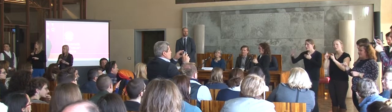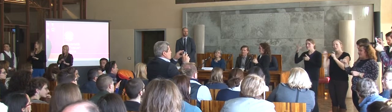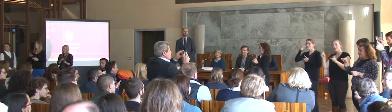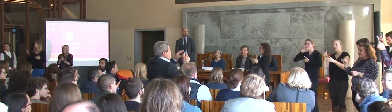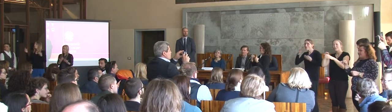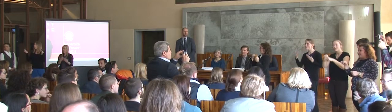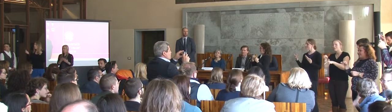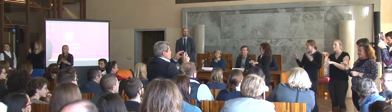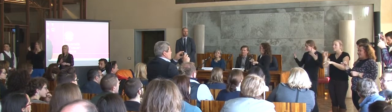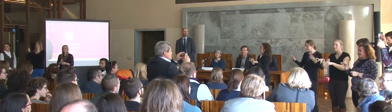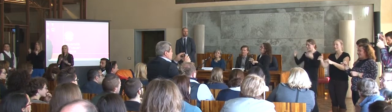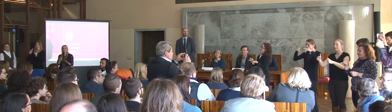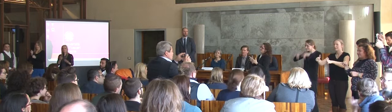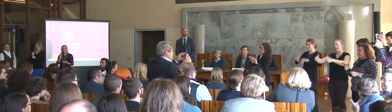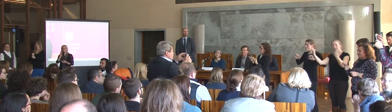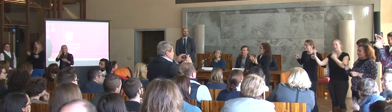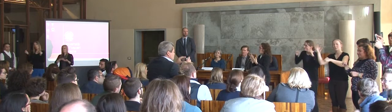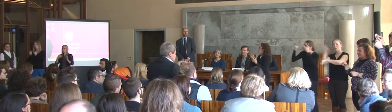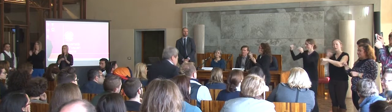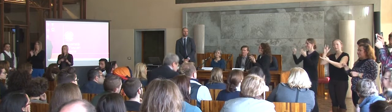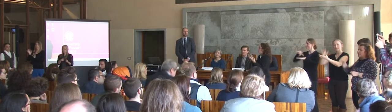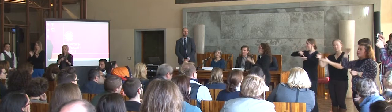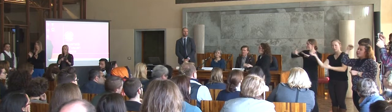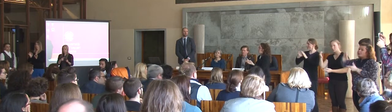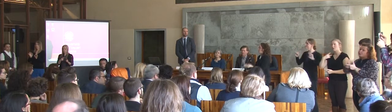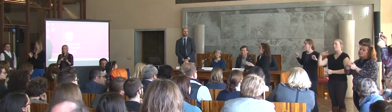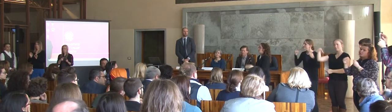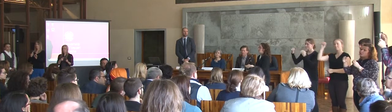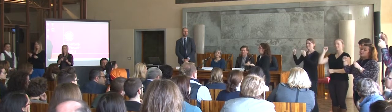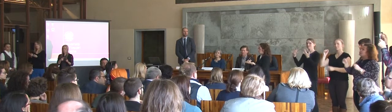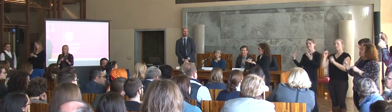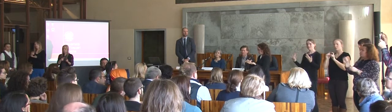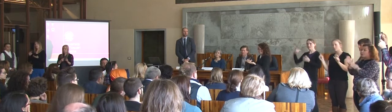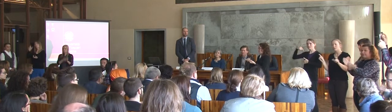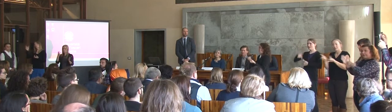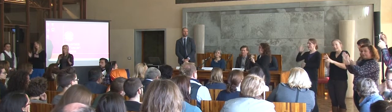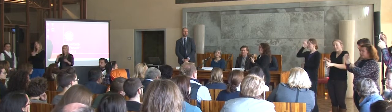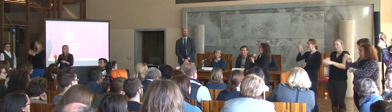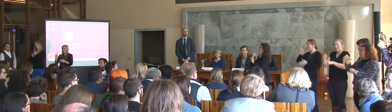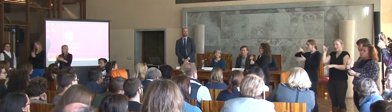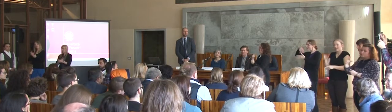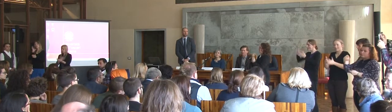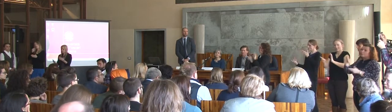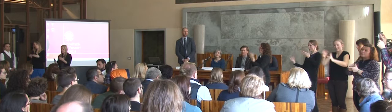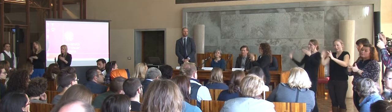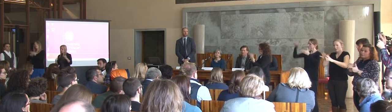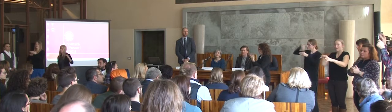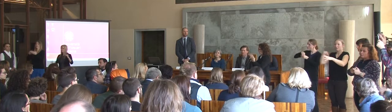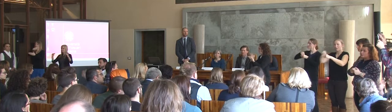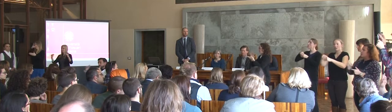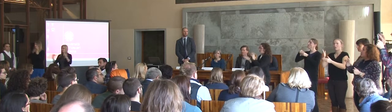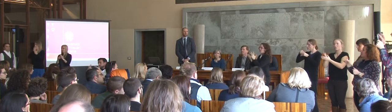concrete act, it is a concrete project that takes Italian Sign Language at the same level of